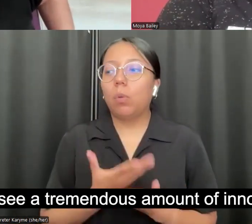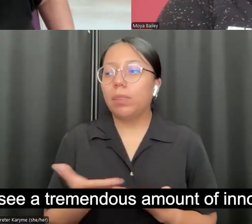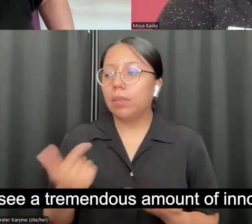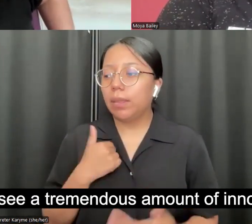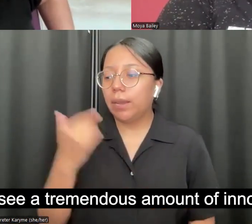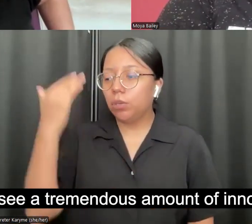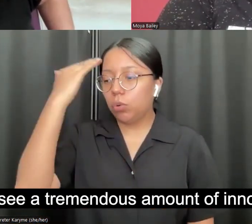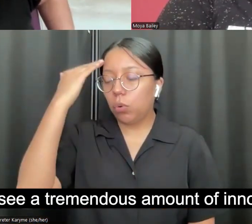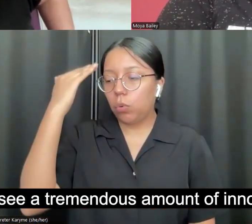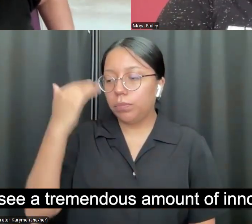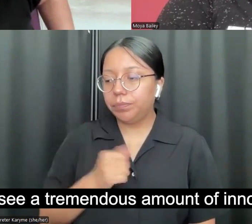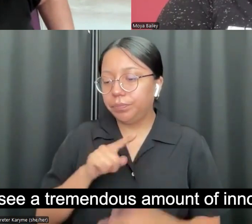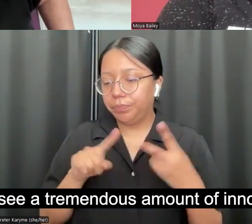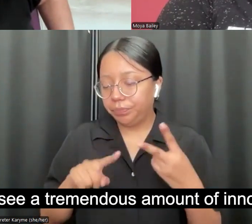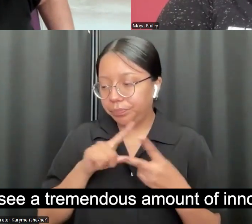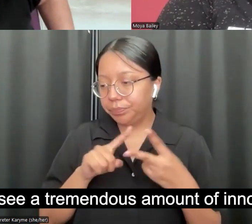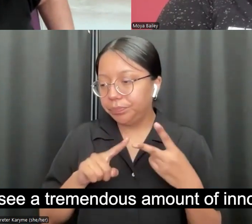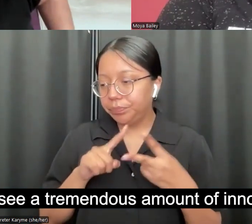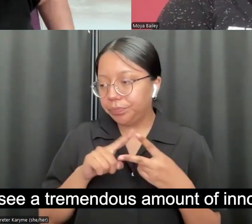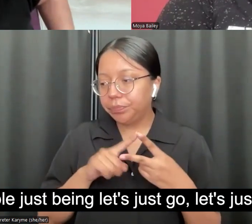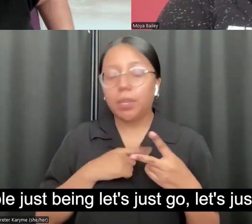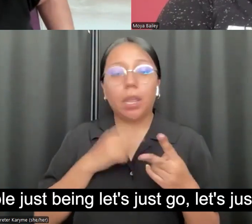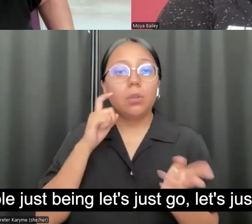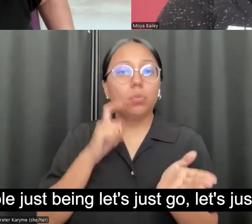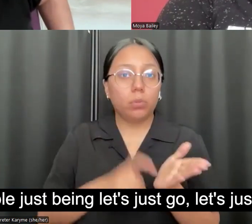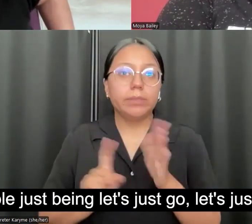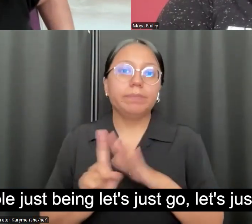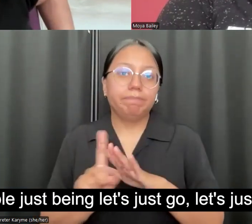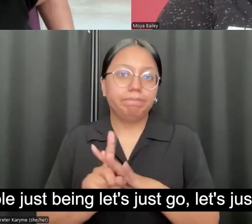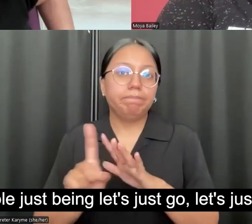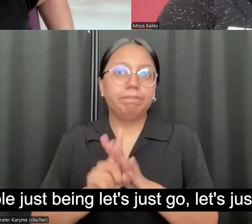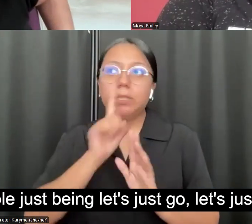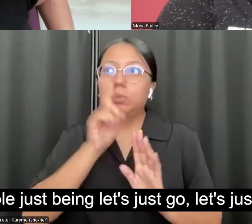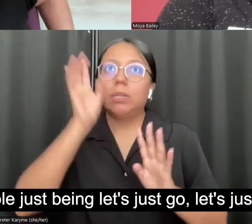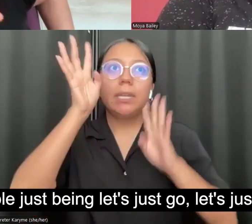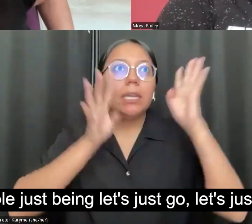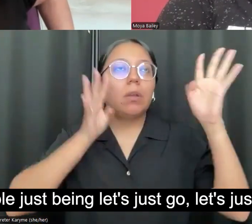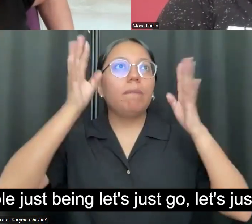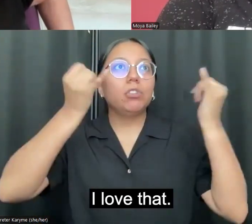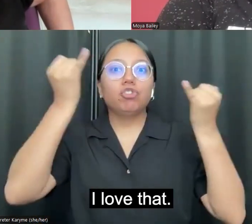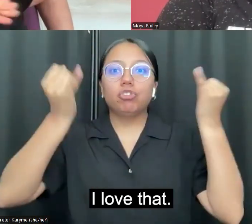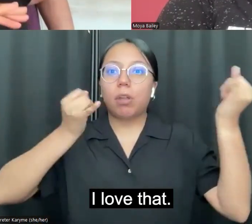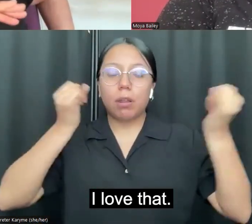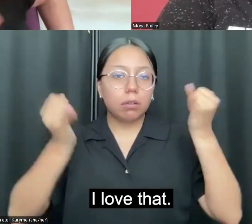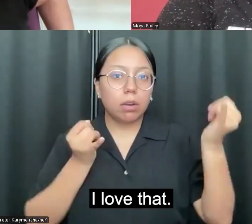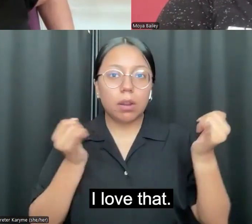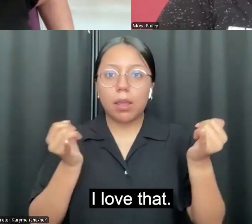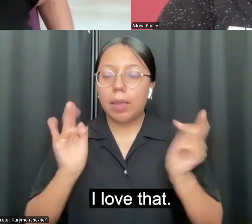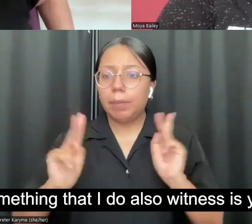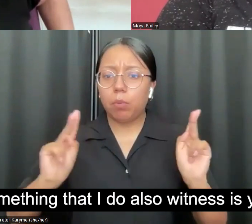two things. One, I mean, I do see like a tremendous amount of like innovation and people just being like, let's just go, let's just do it. I love